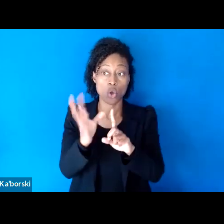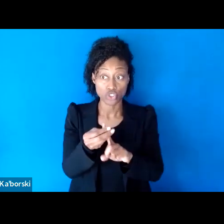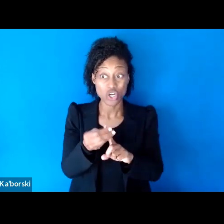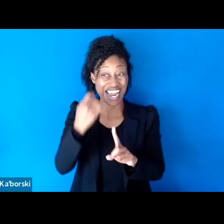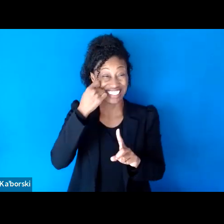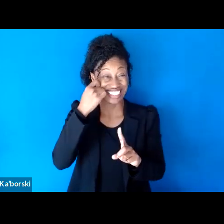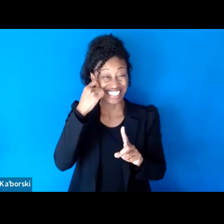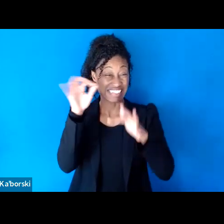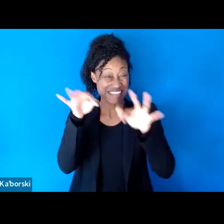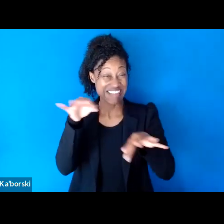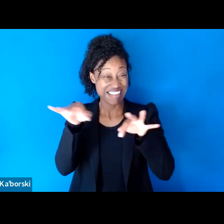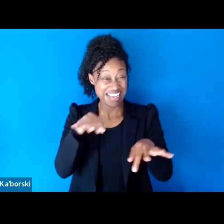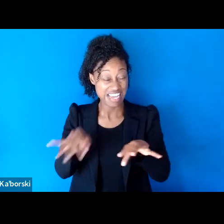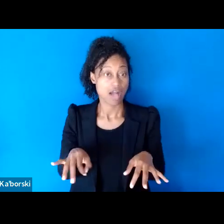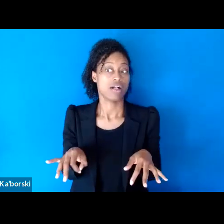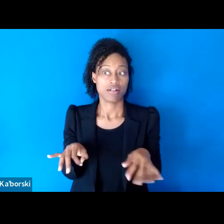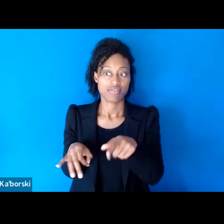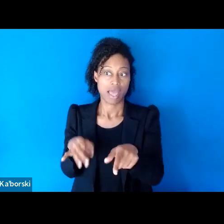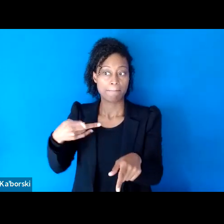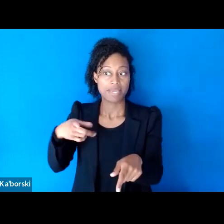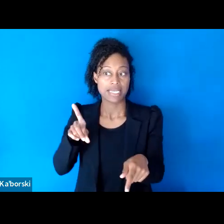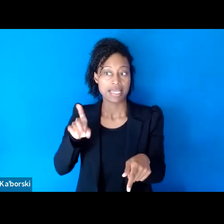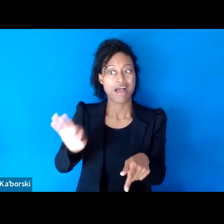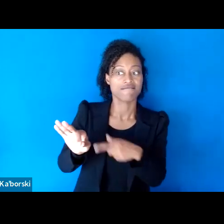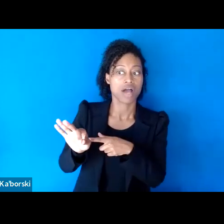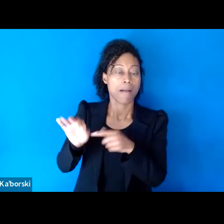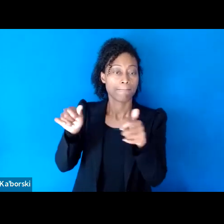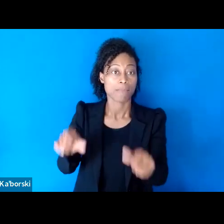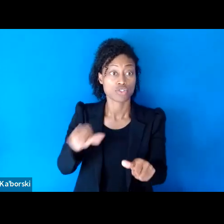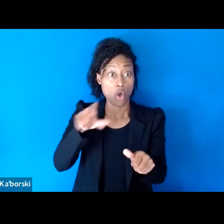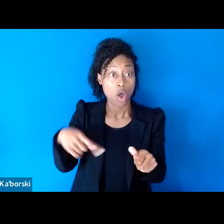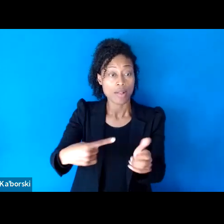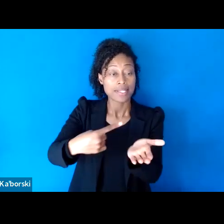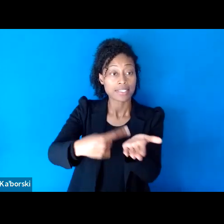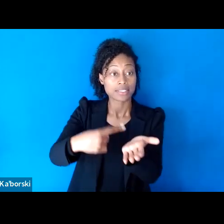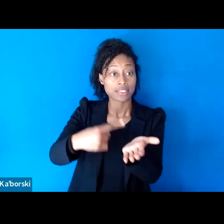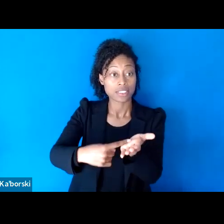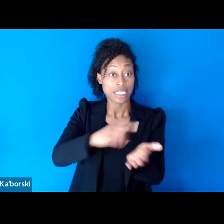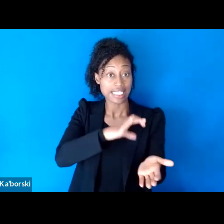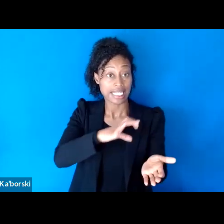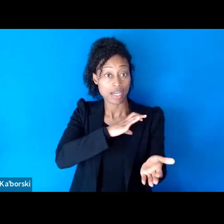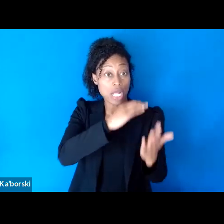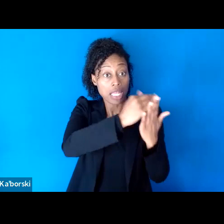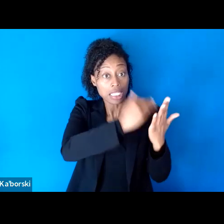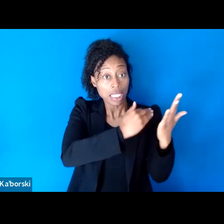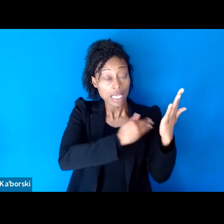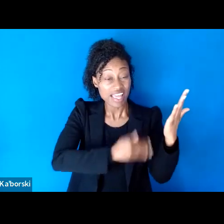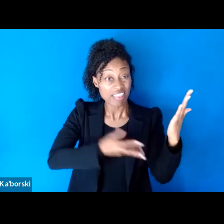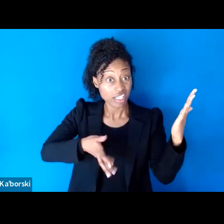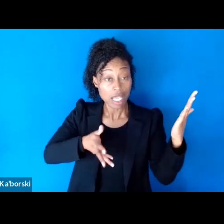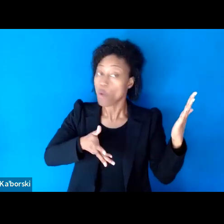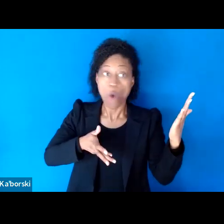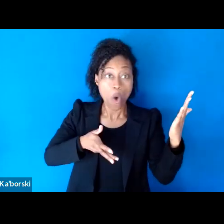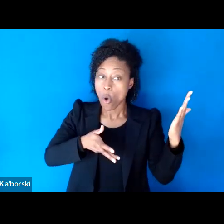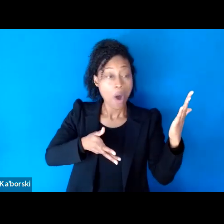things I like about this PDF that I posted is it doesn't just go over the characteristics of white supremacy culture, but it